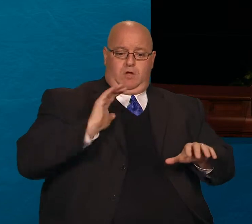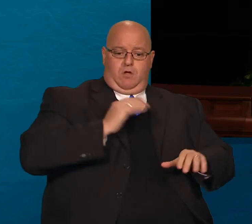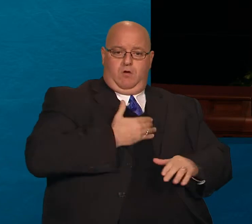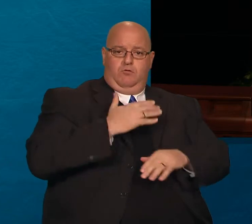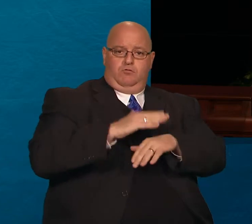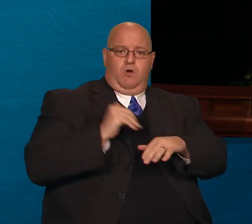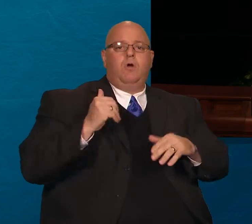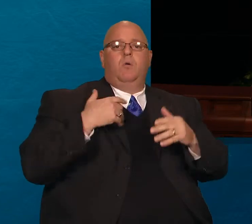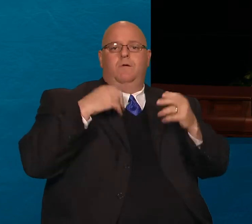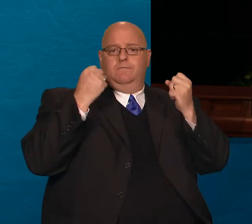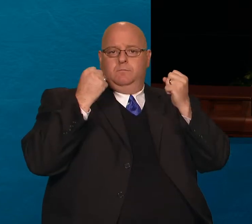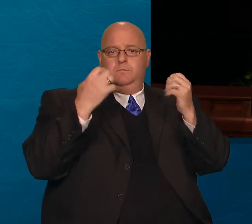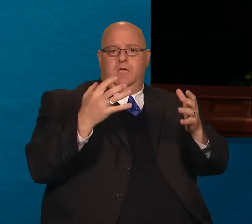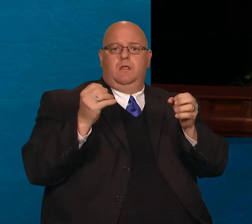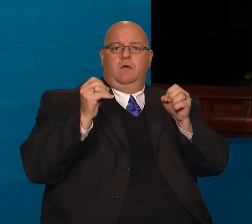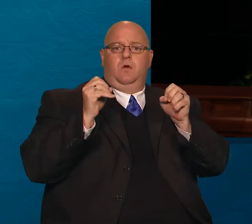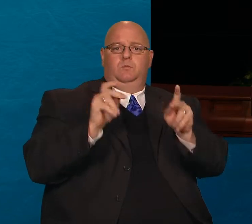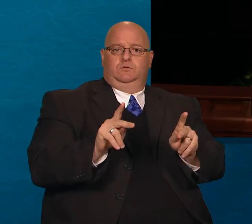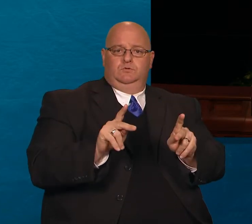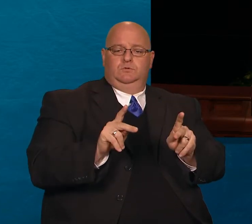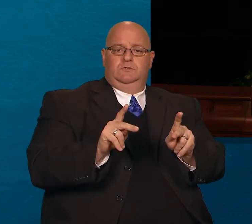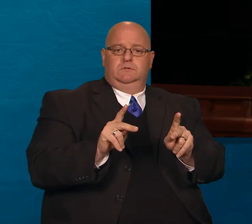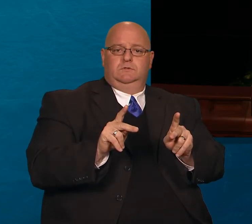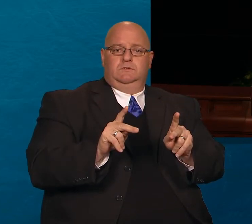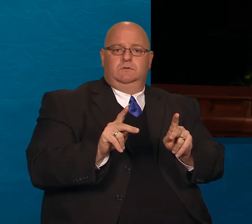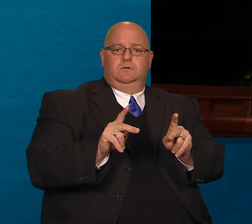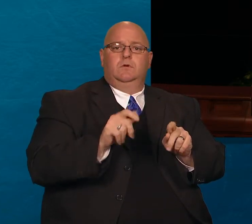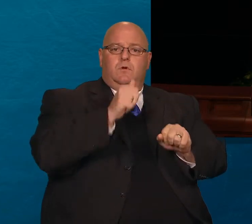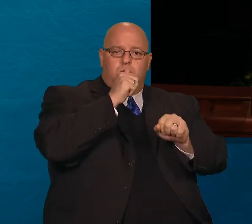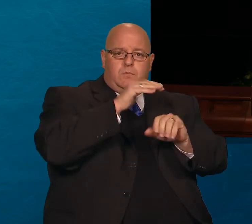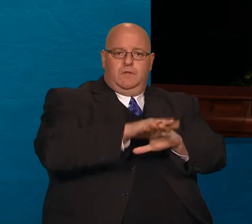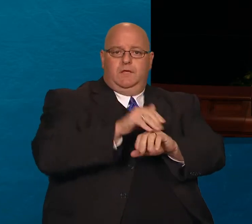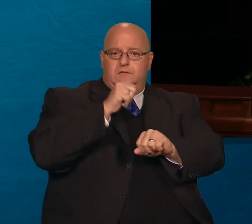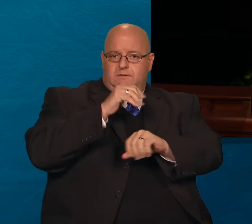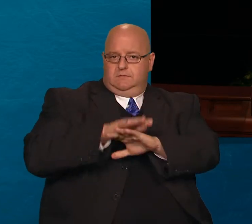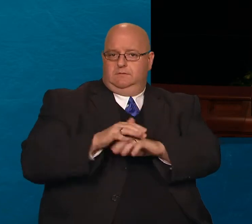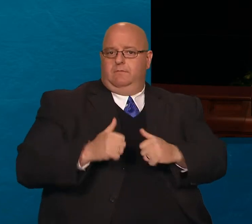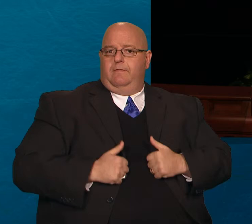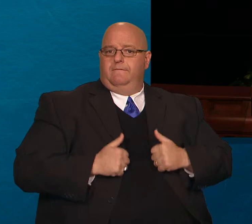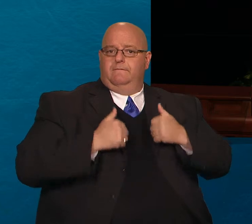we will have many opportunities to bless lives.